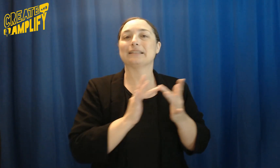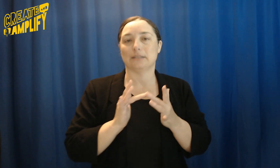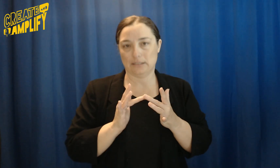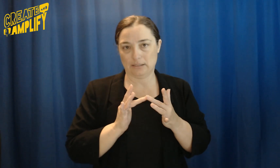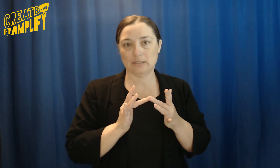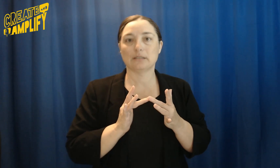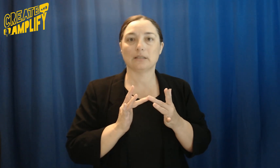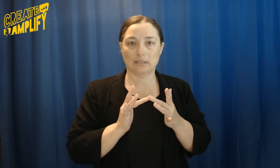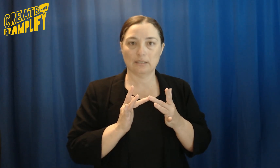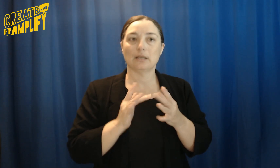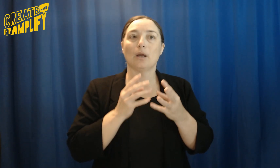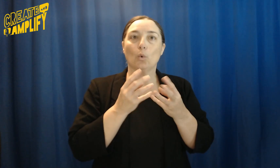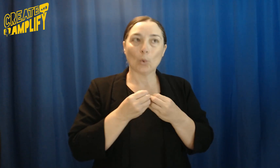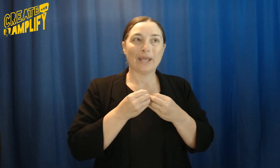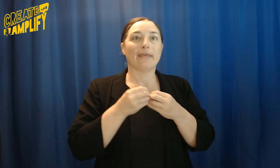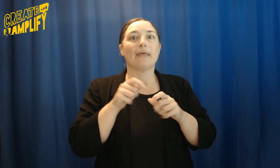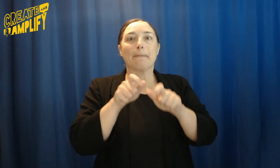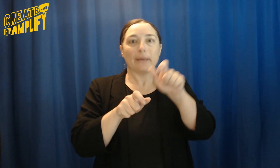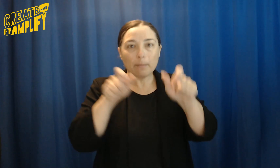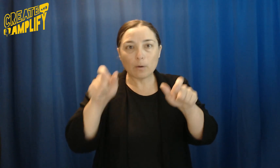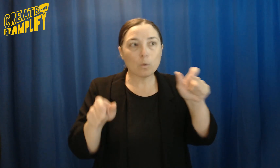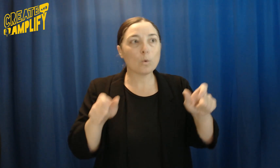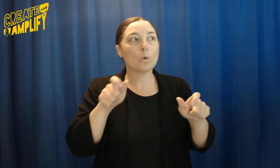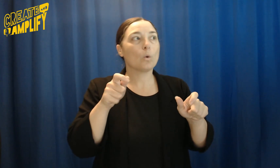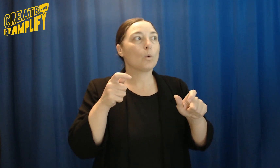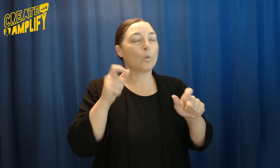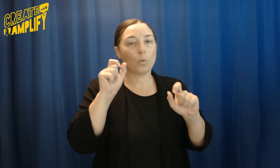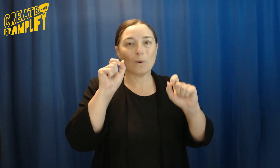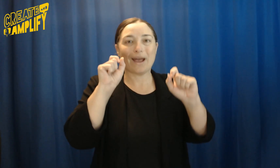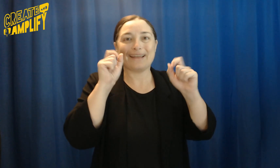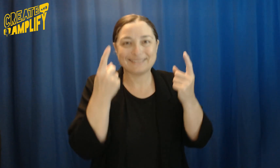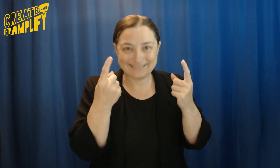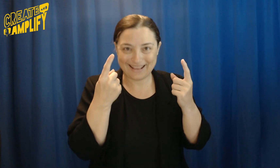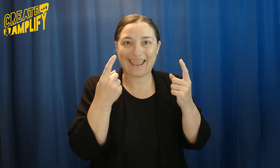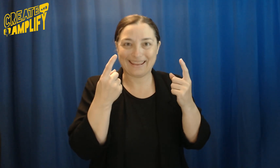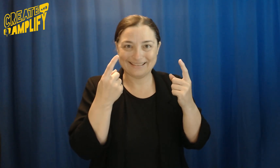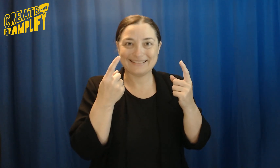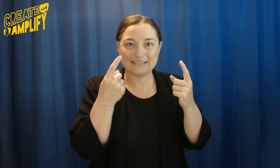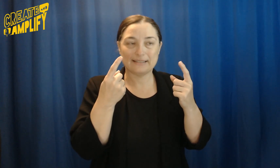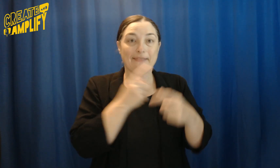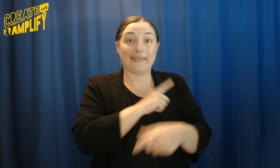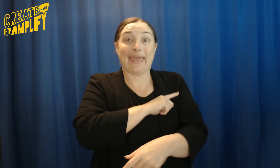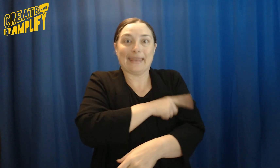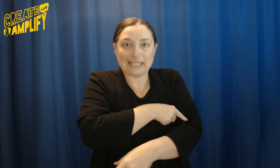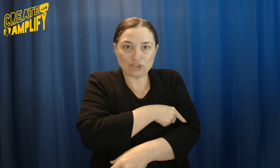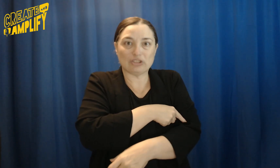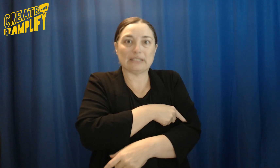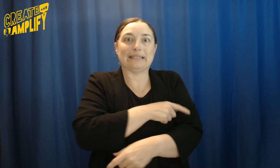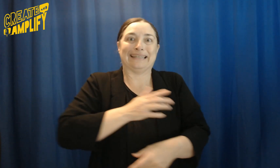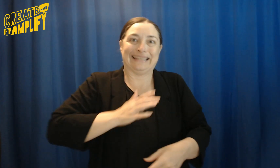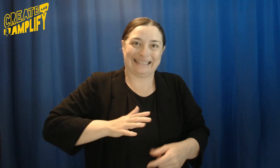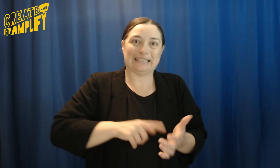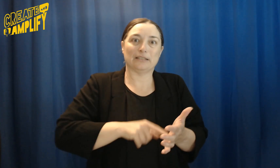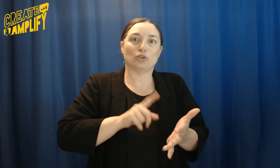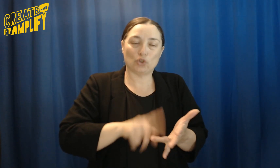that boat and how much energy it takes to keep yourself afloat. Being connected to other